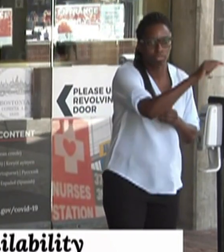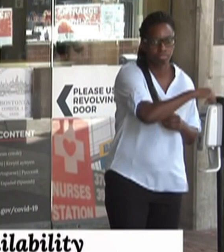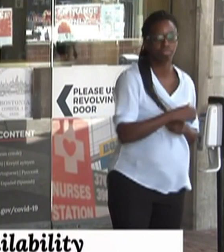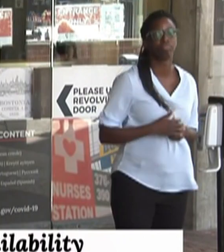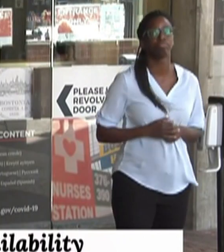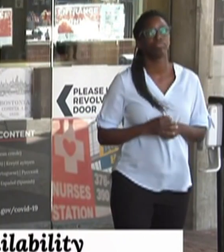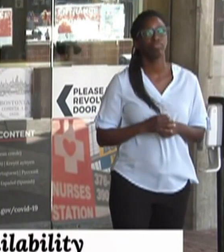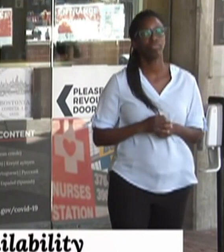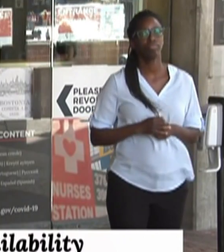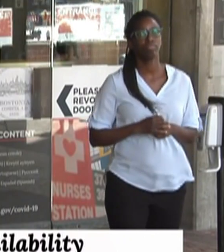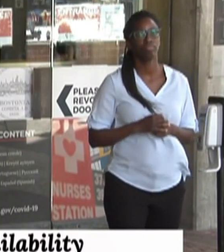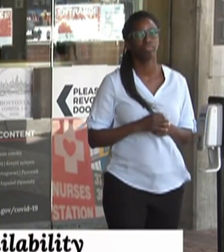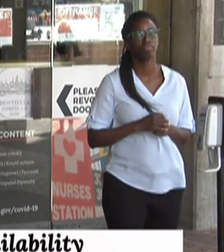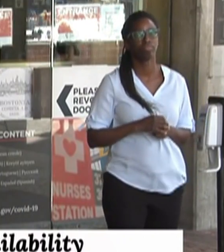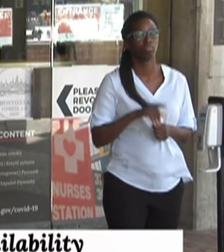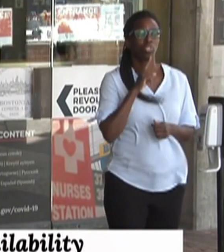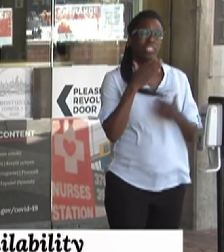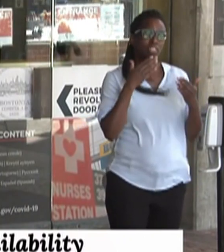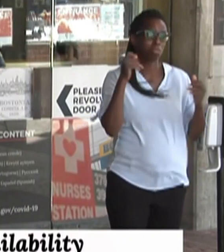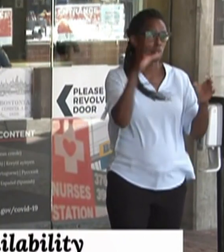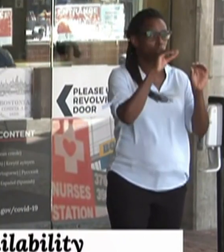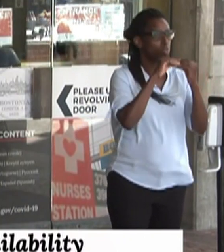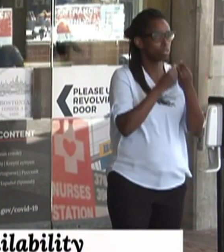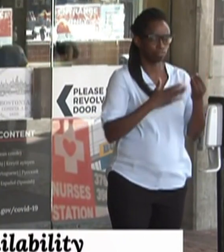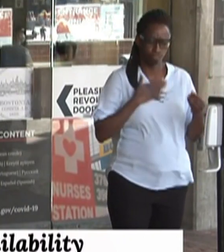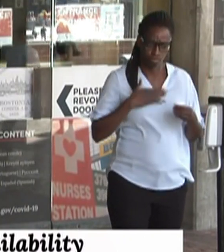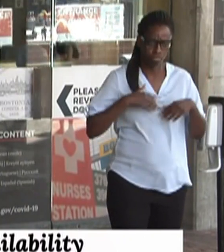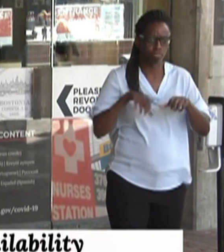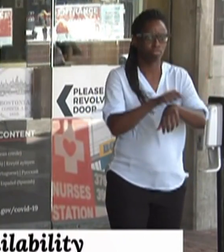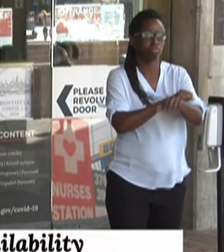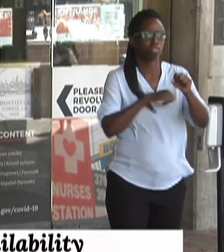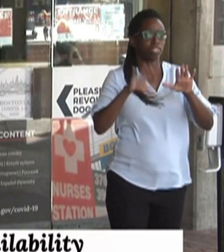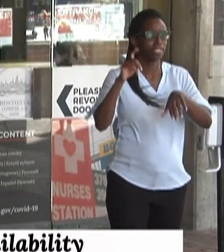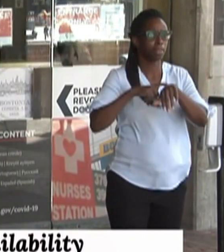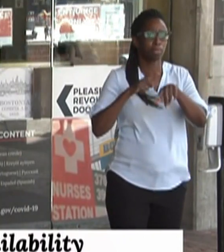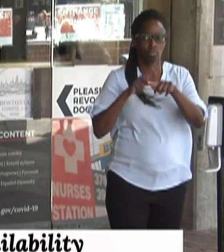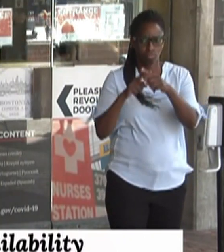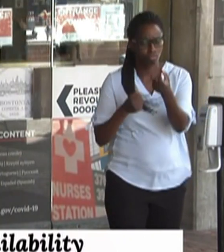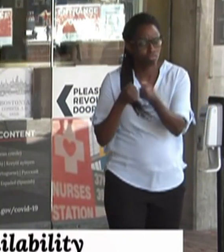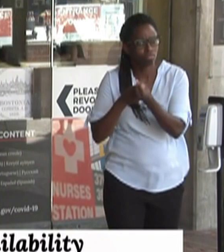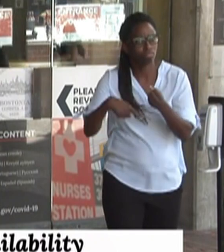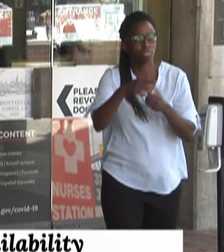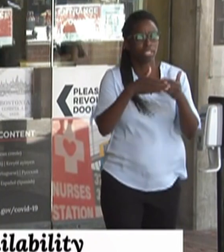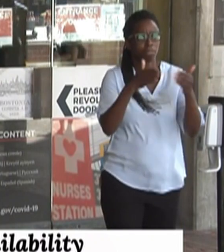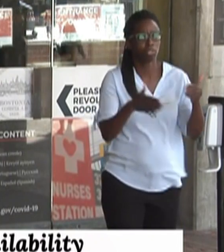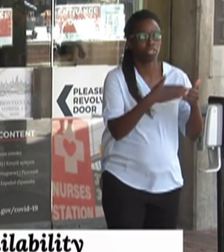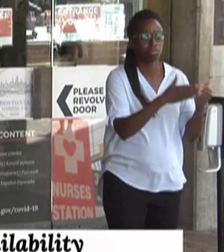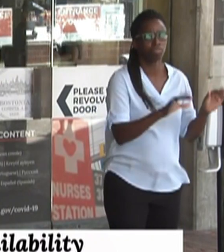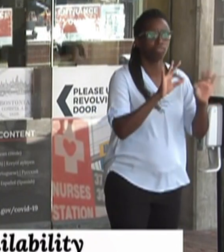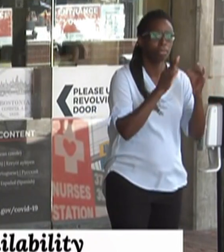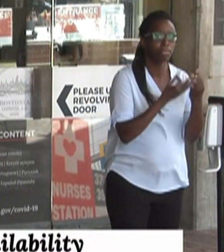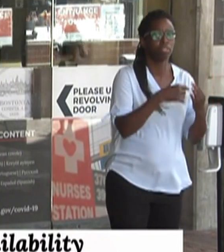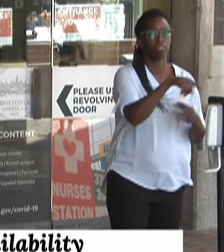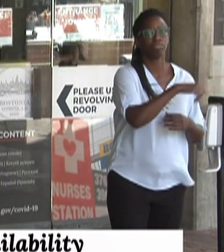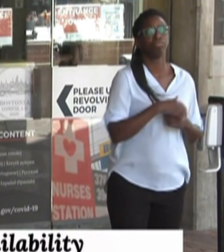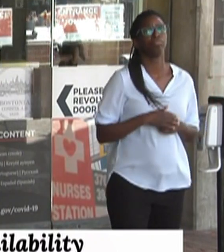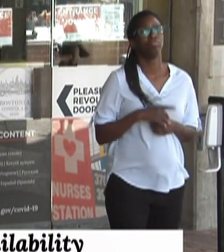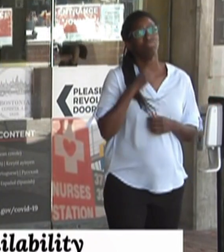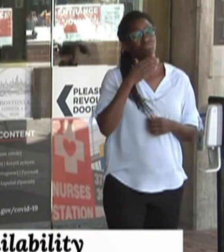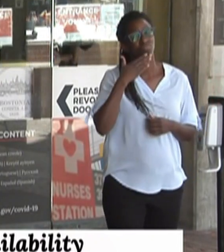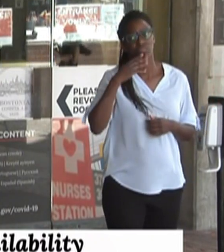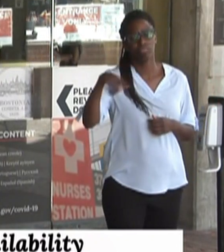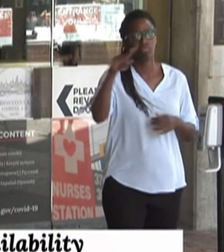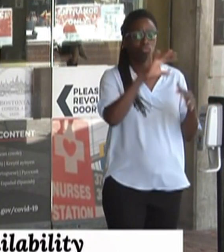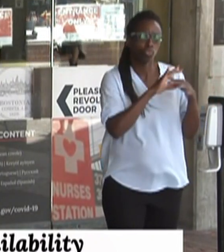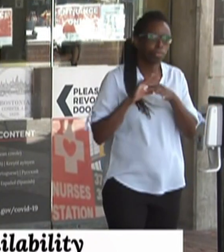Office of Food Access, for all the great work that they've done. The Boston Resiliency Fund has distributed over $25